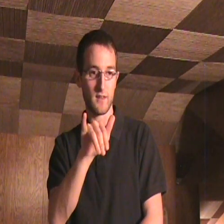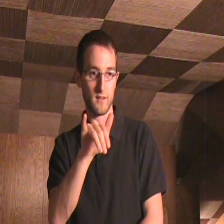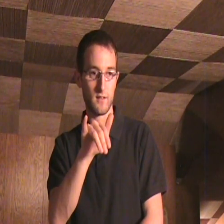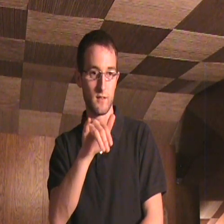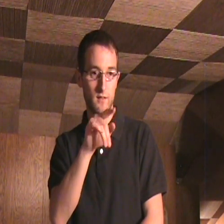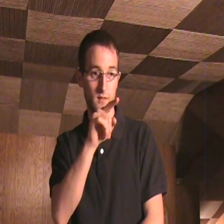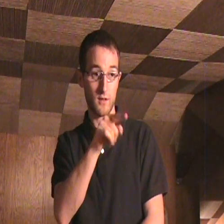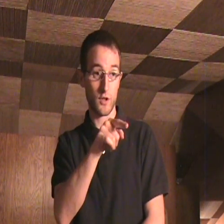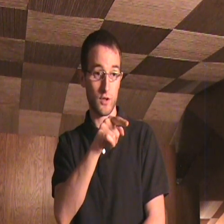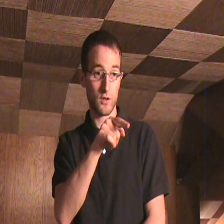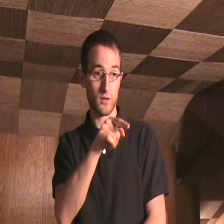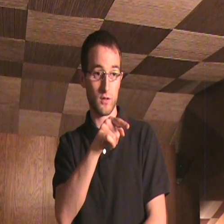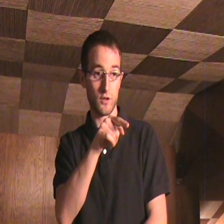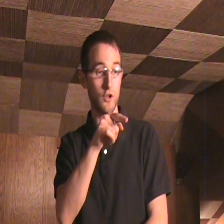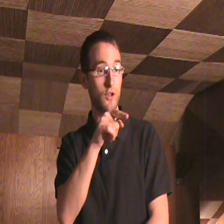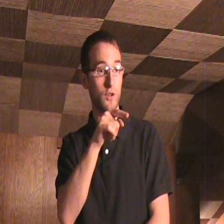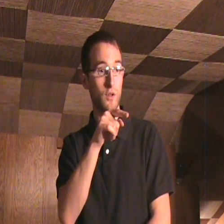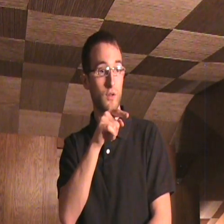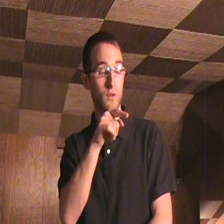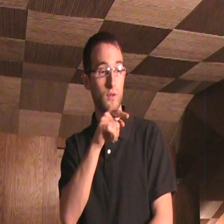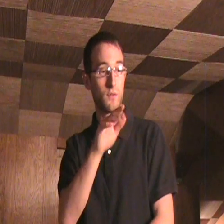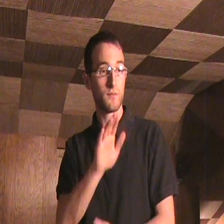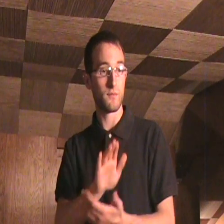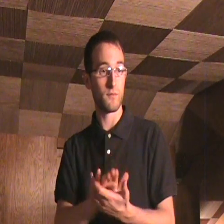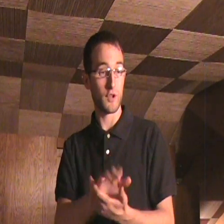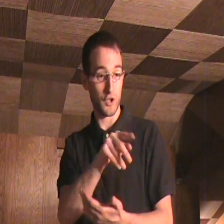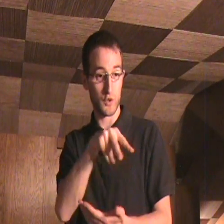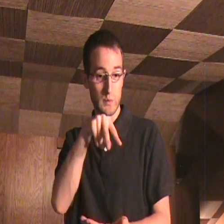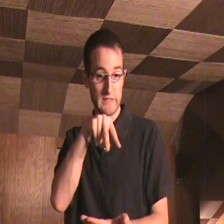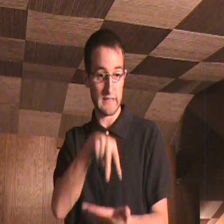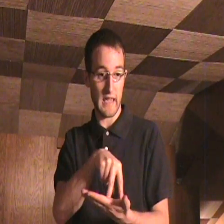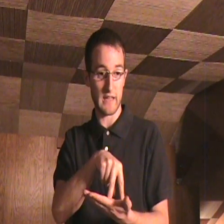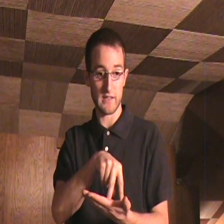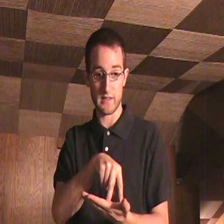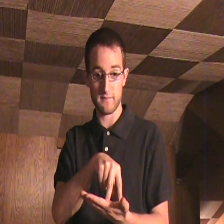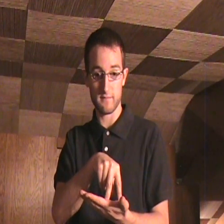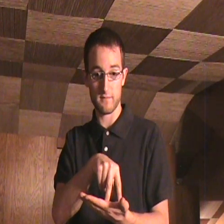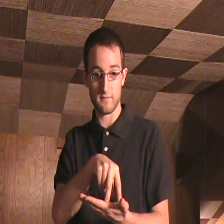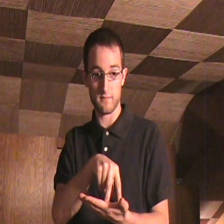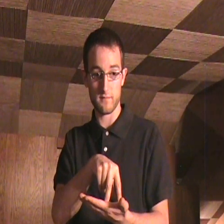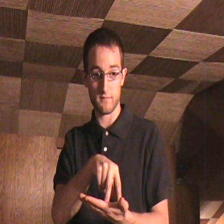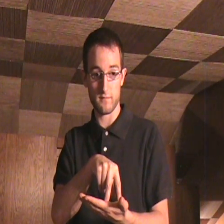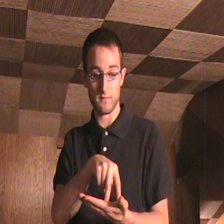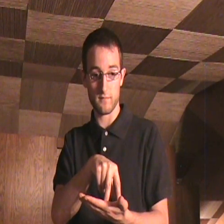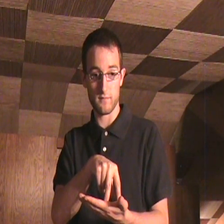Running. Running. Okay. Can you stand right in the middle of the rug and just run right in place?